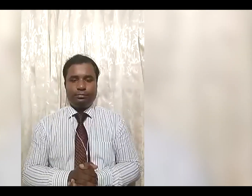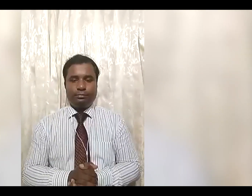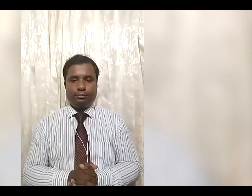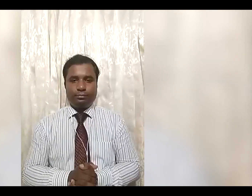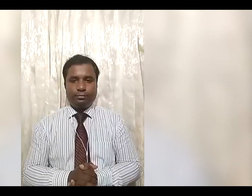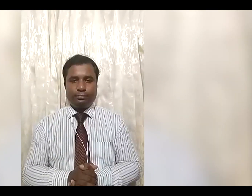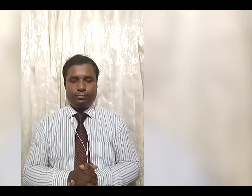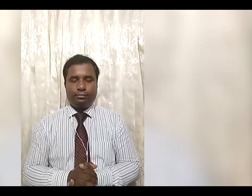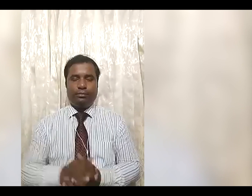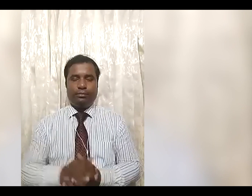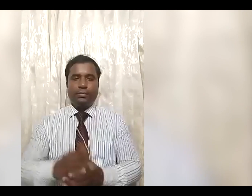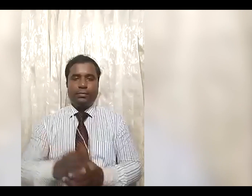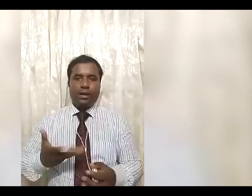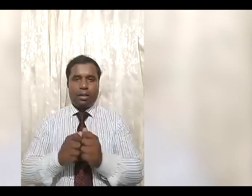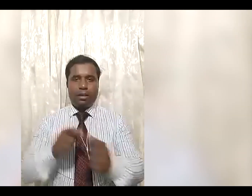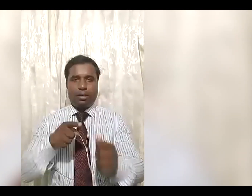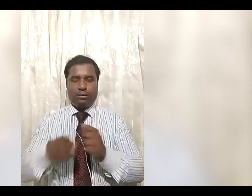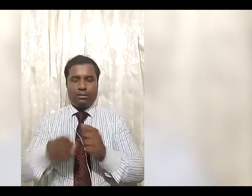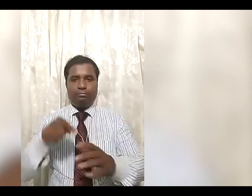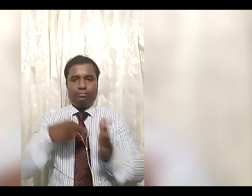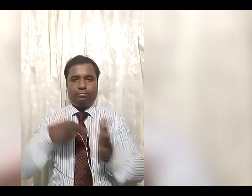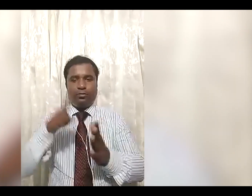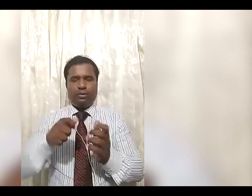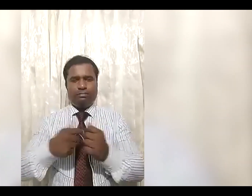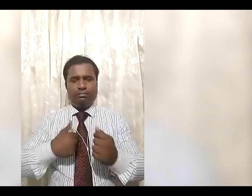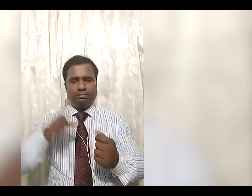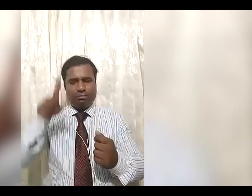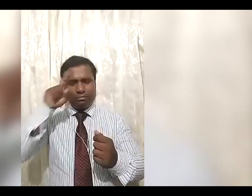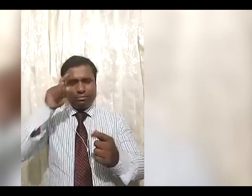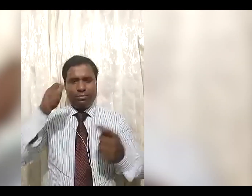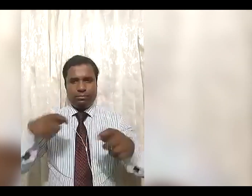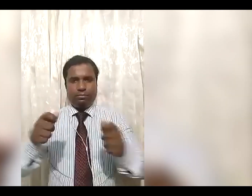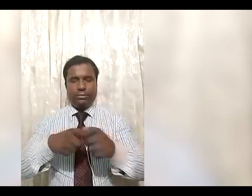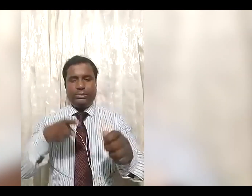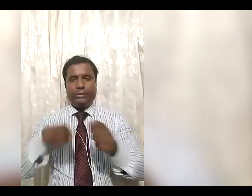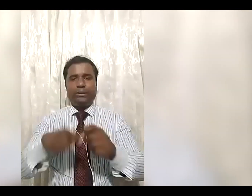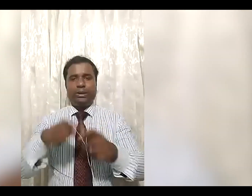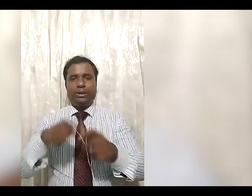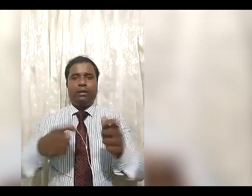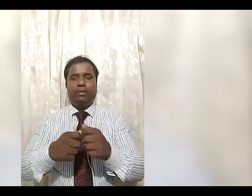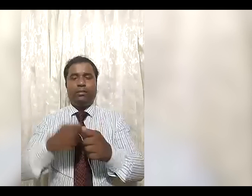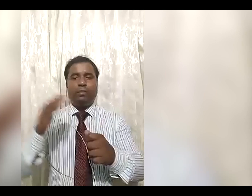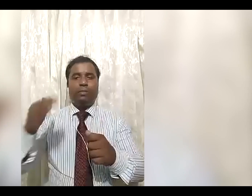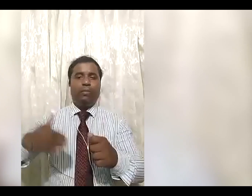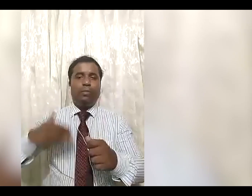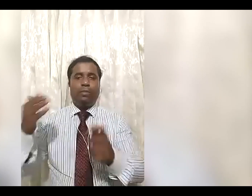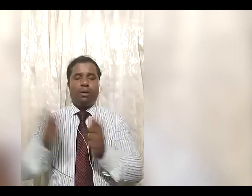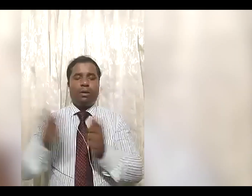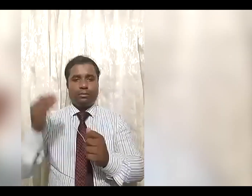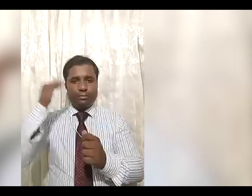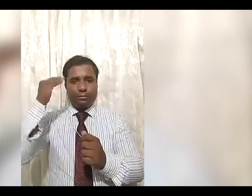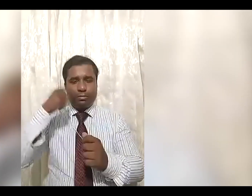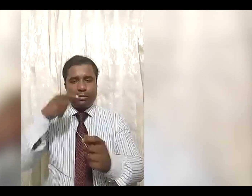You can only do that once you've ratified. So I hope we will ratify at some point in the near future, and then that way we can also participate,